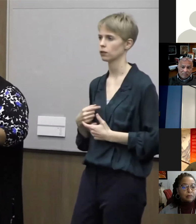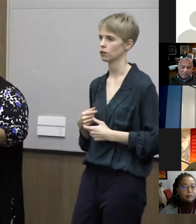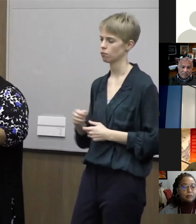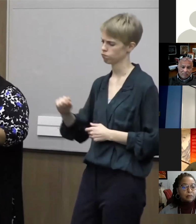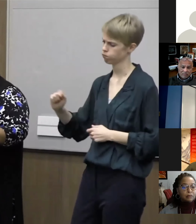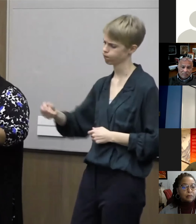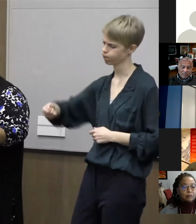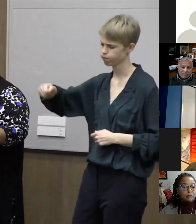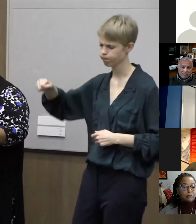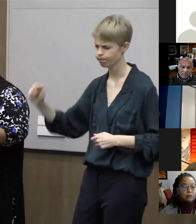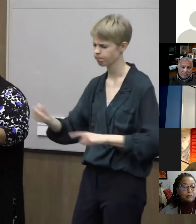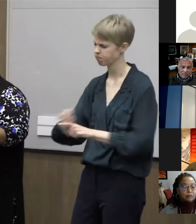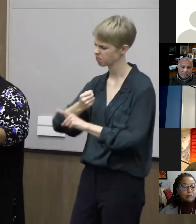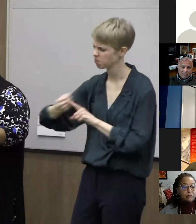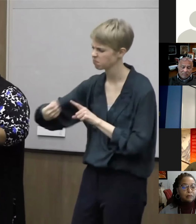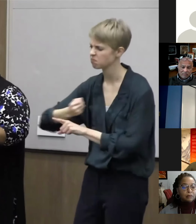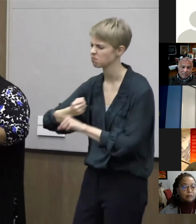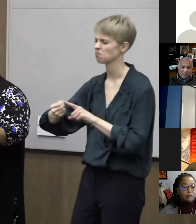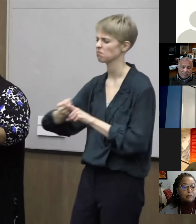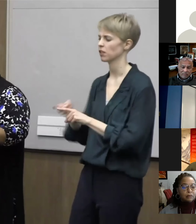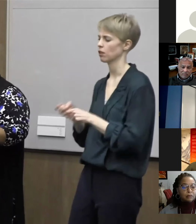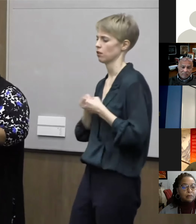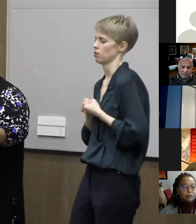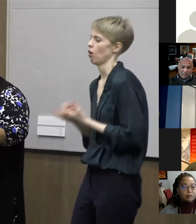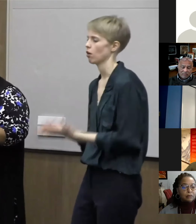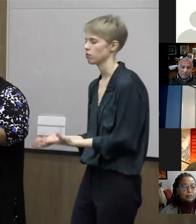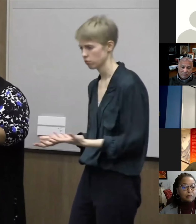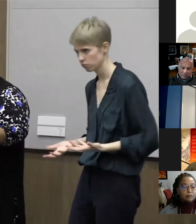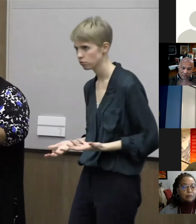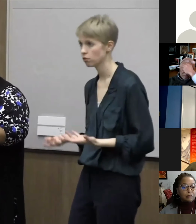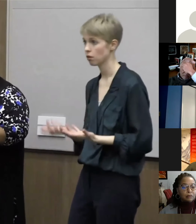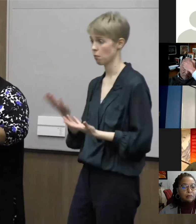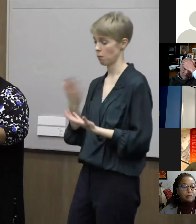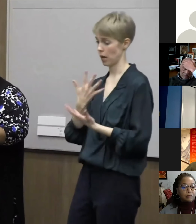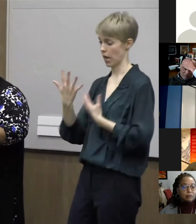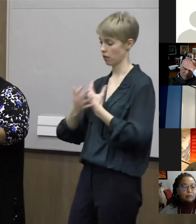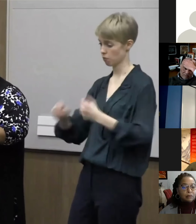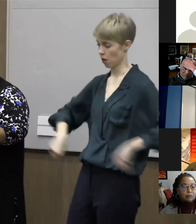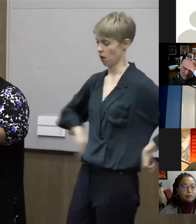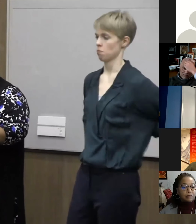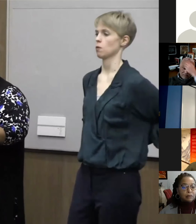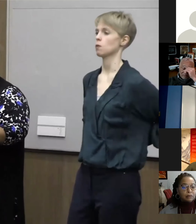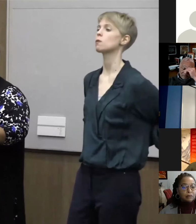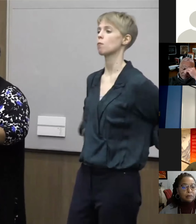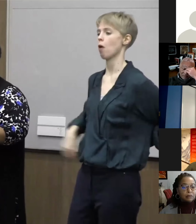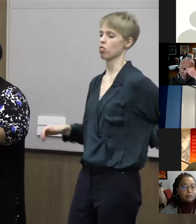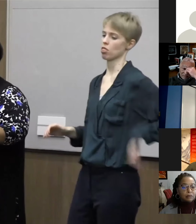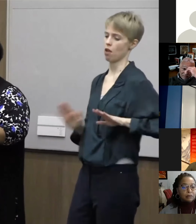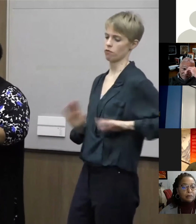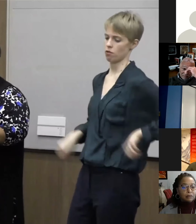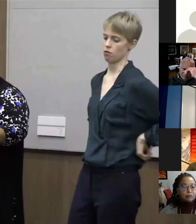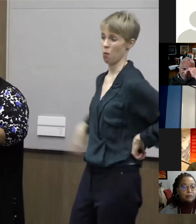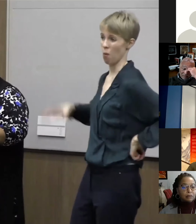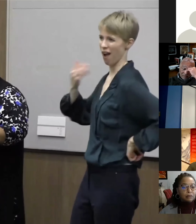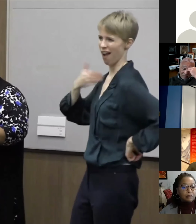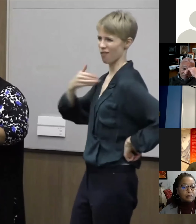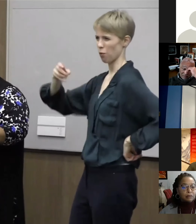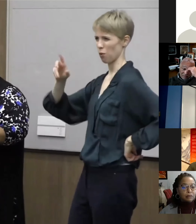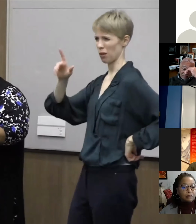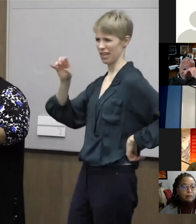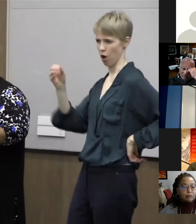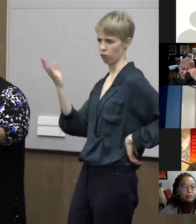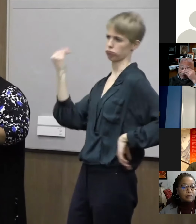by the first Negro until he was exhausted. I was holding my hands behind me at the time on my left side because I suffered from polio